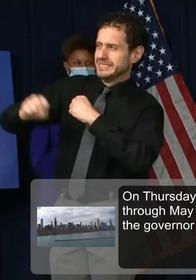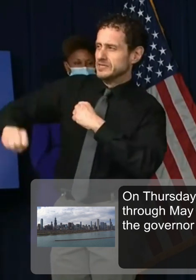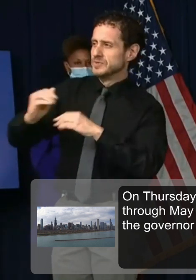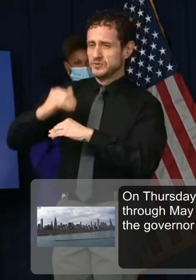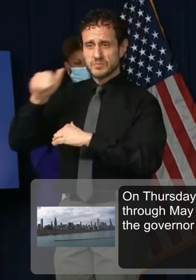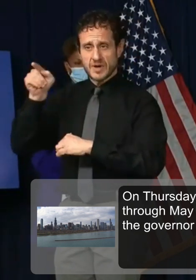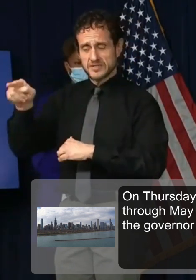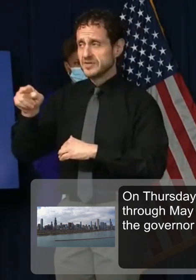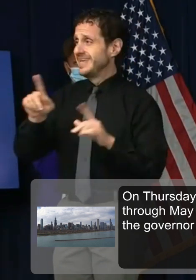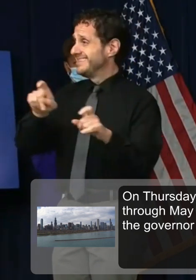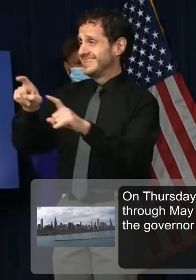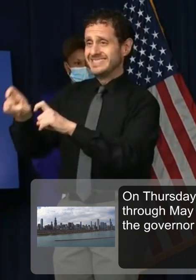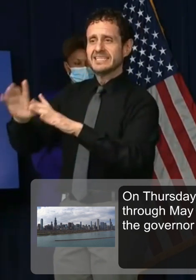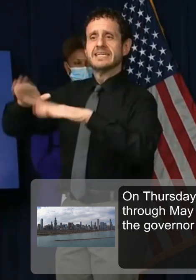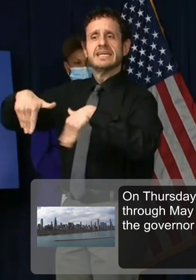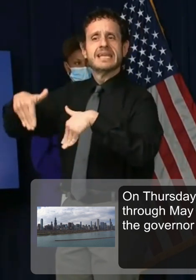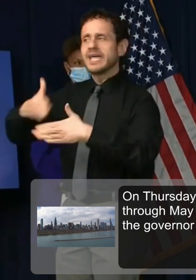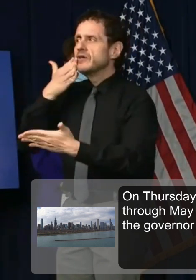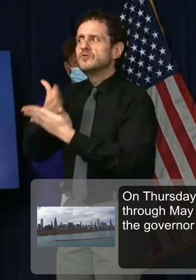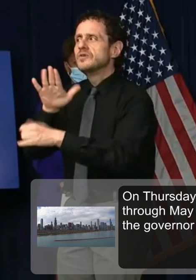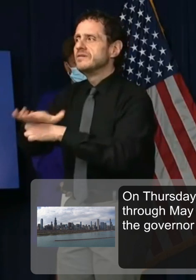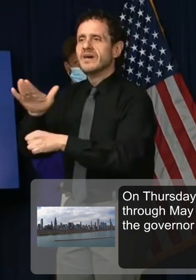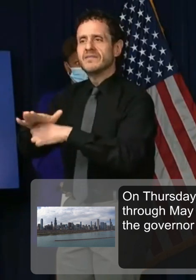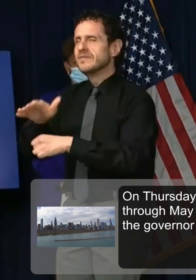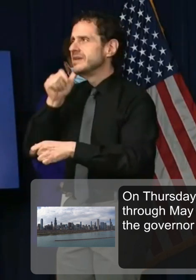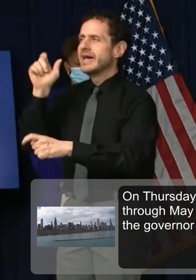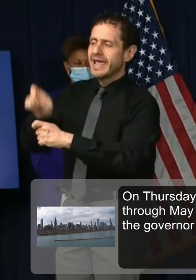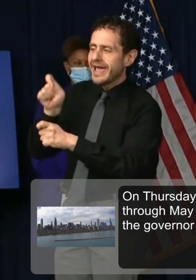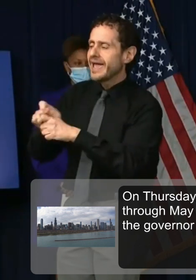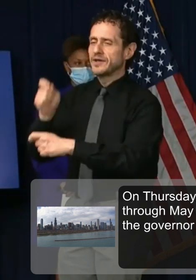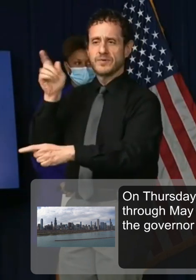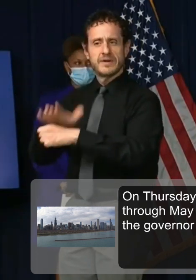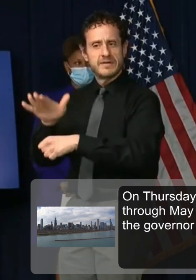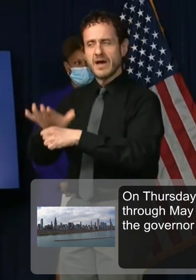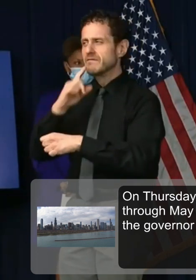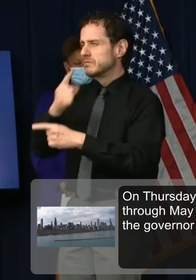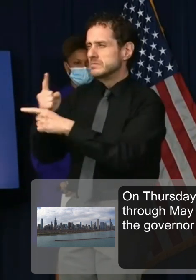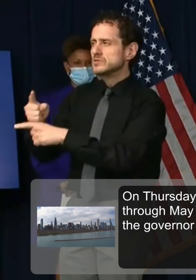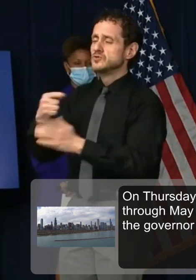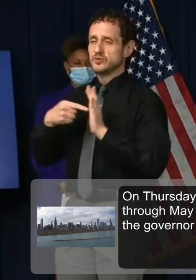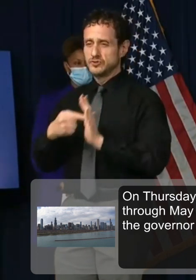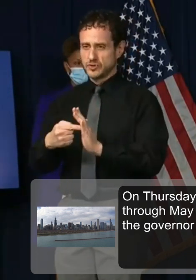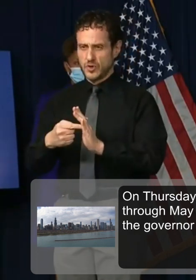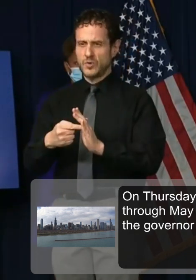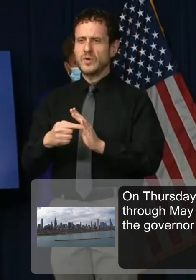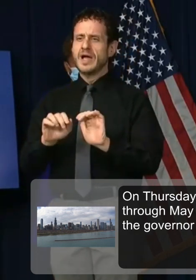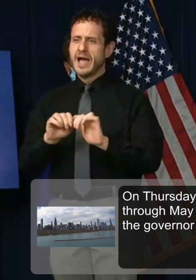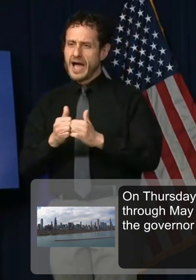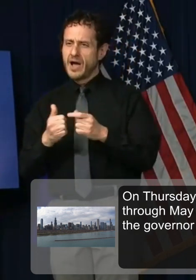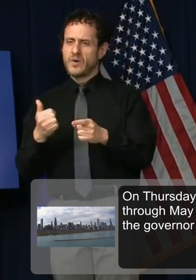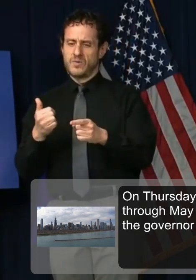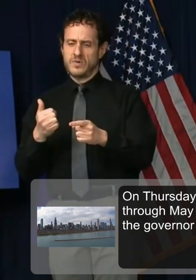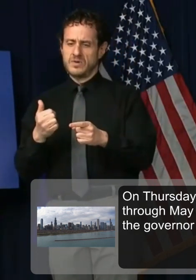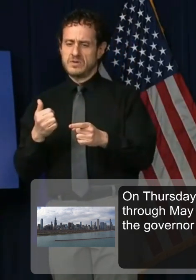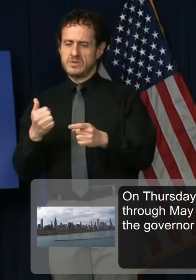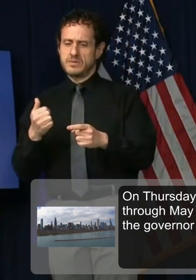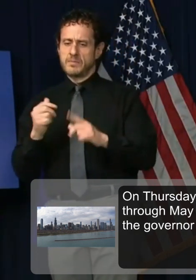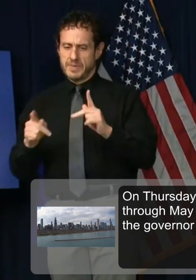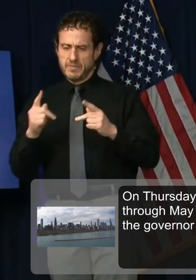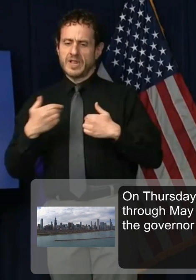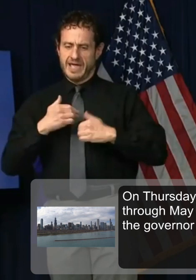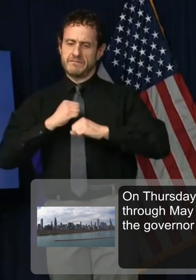them to be to offer a true metric of immunity in Illinois. This is not an Illinois-specific